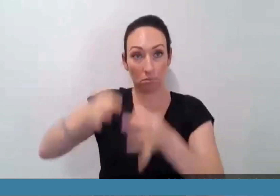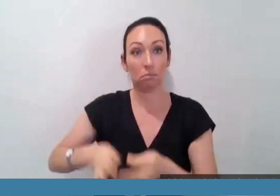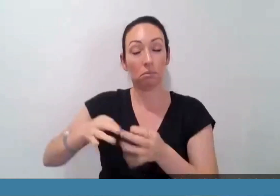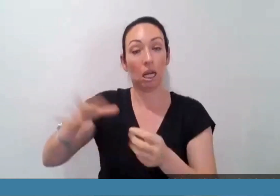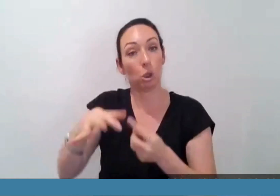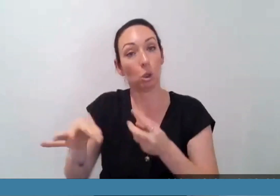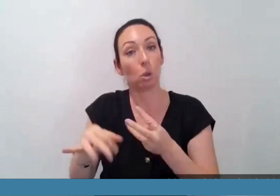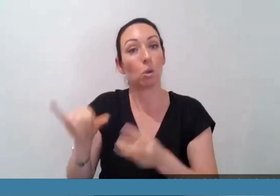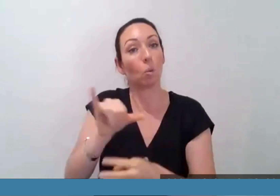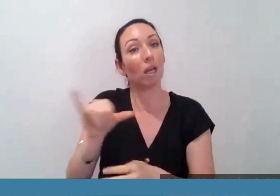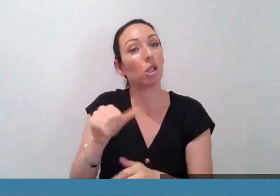practice supports.